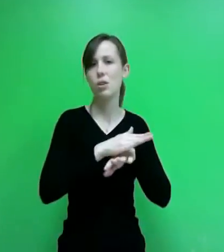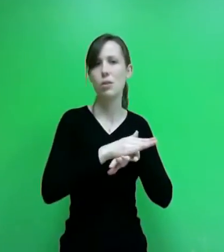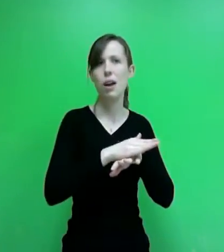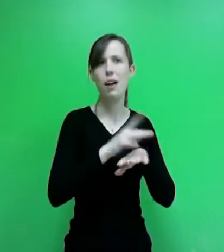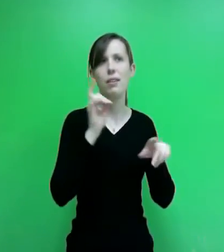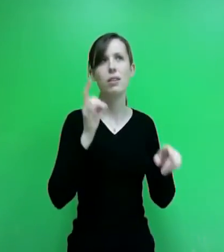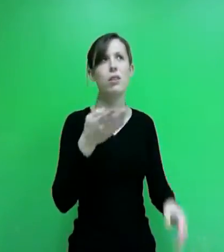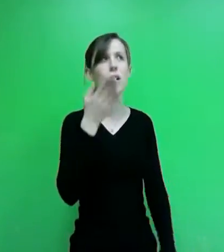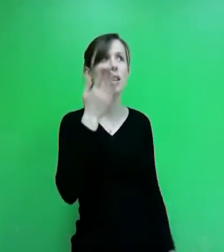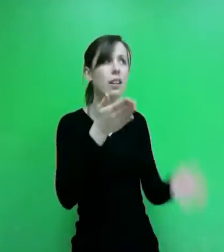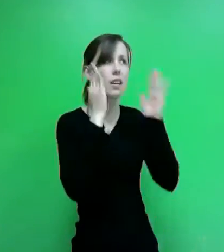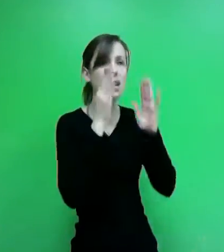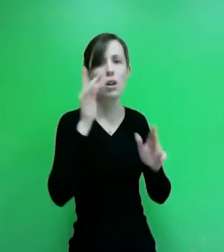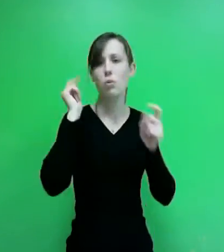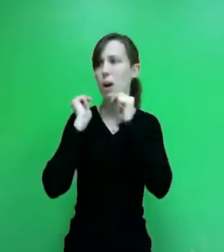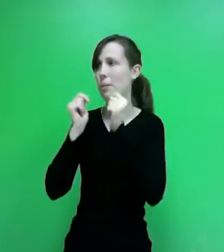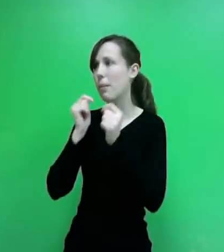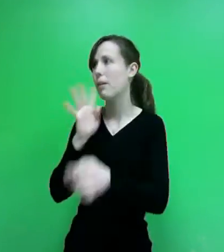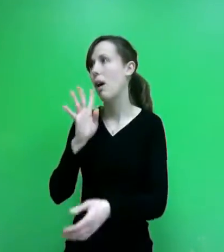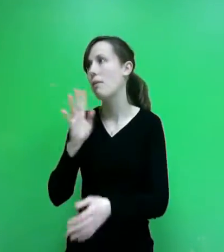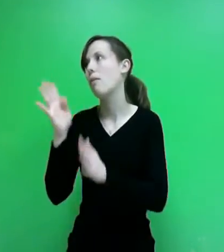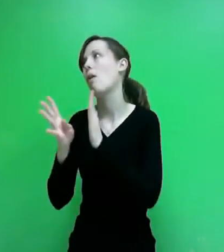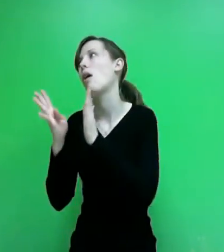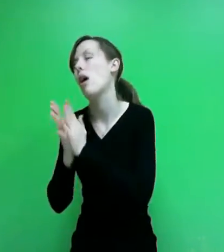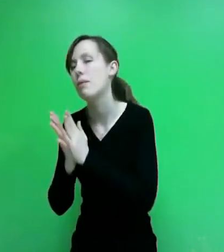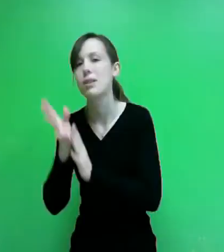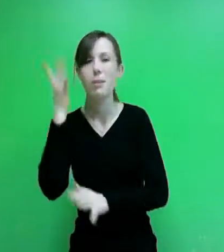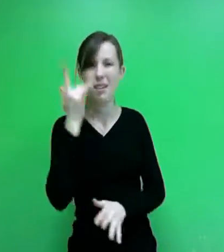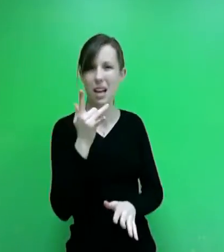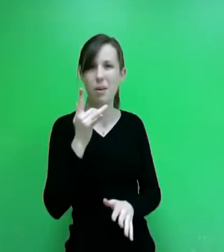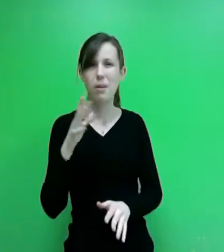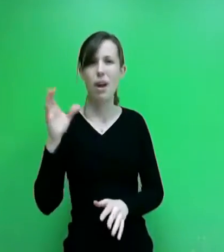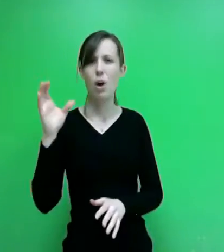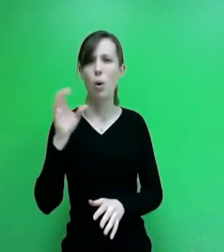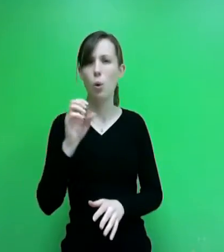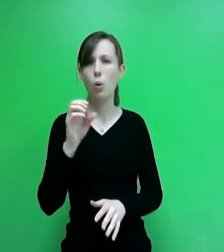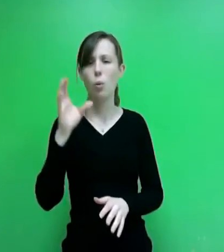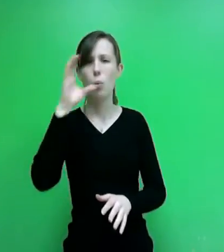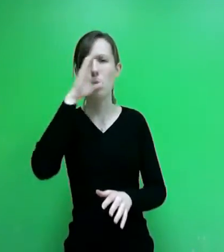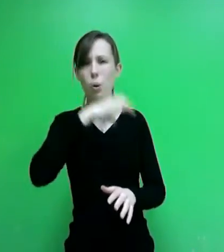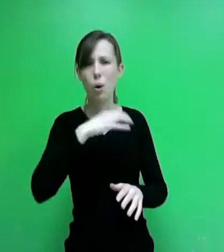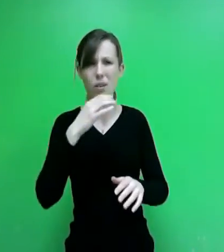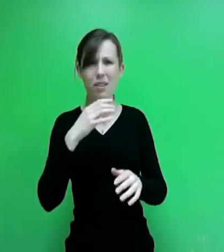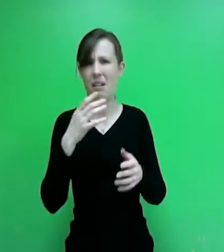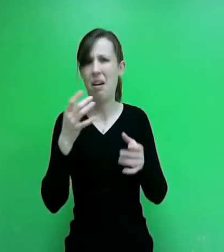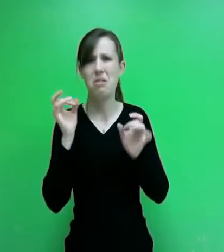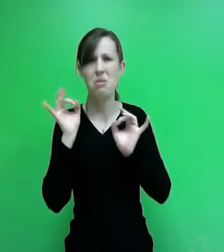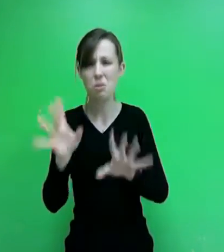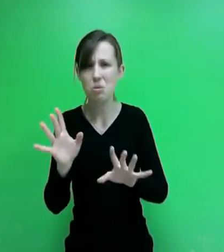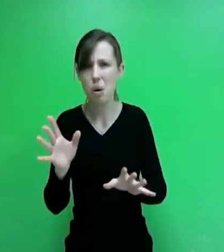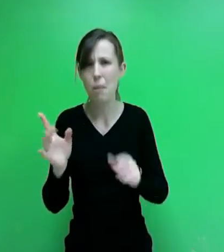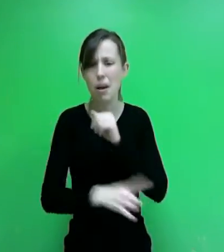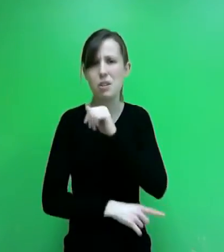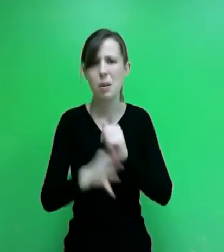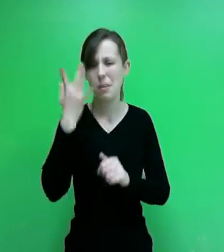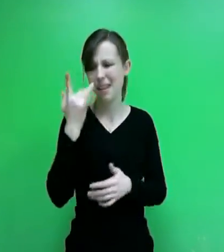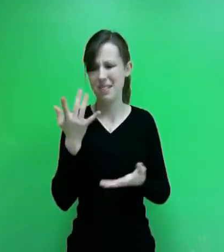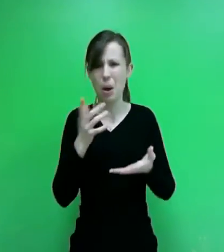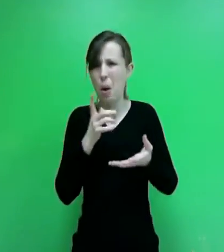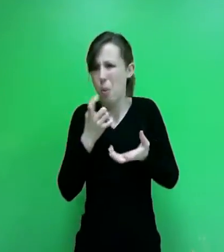for 4 hours because, again, that would be a form of cruel and unusual punishment because, quite frankly, who would want to do that? Yes, Trenton,